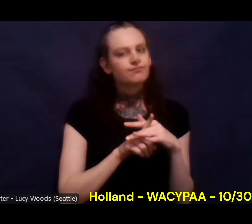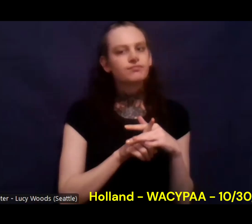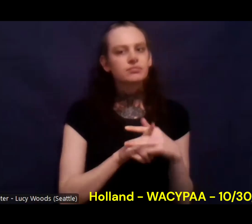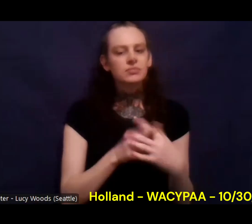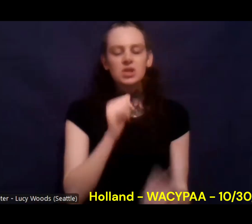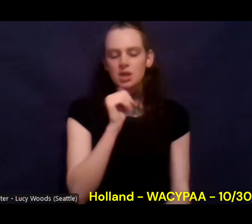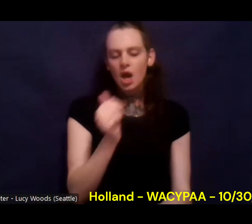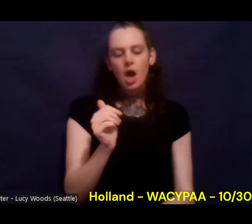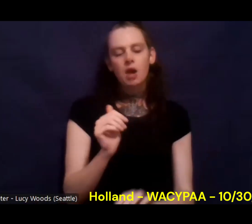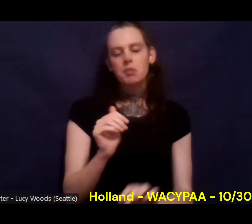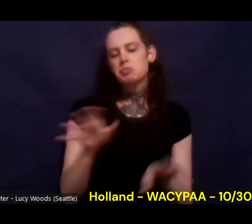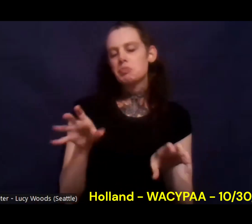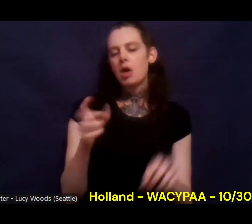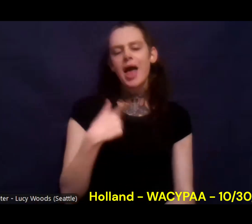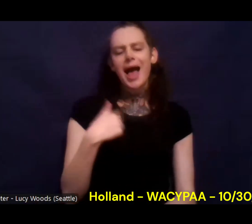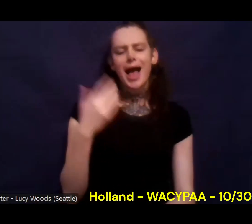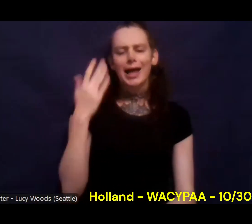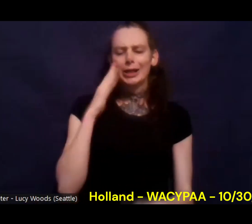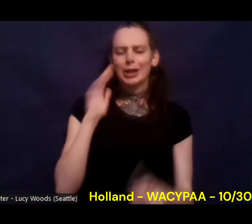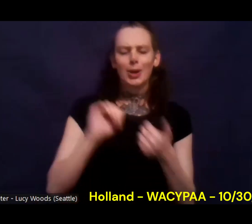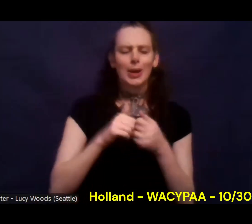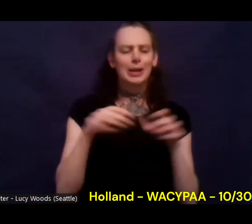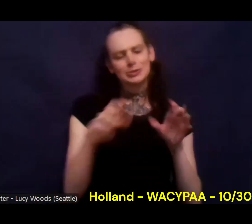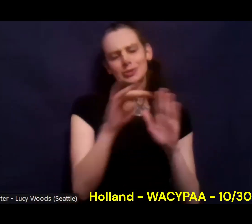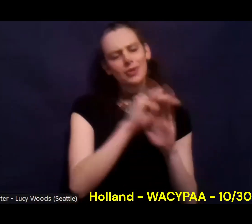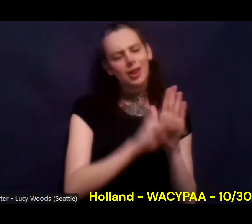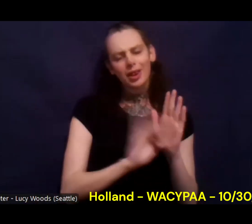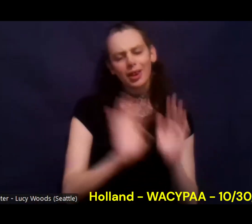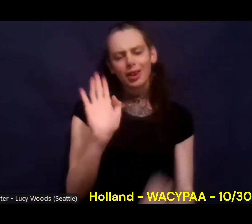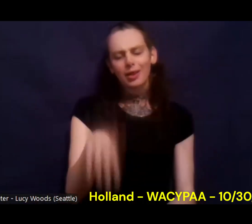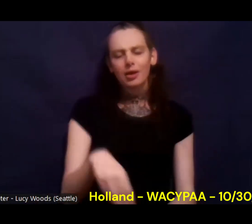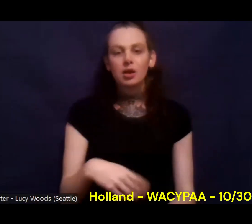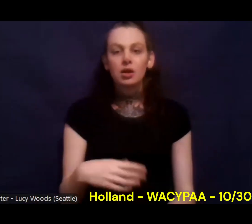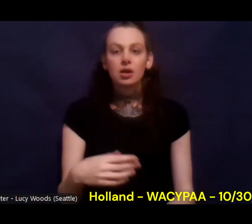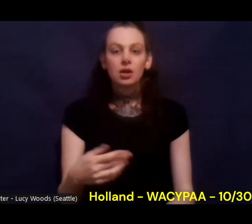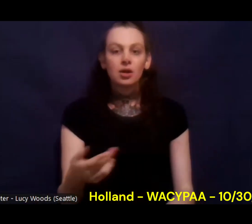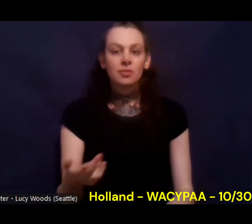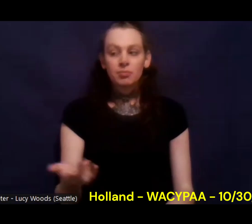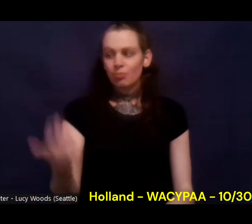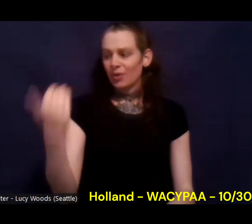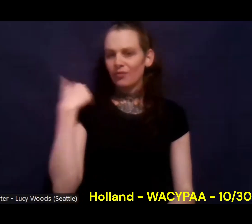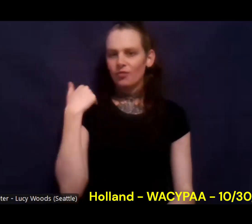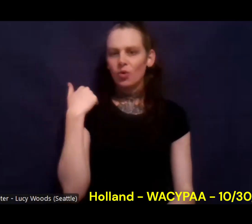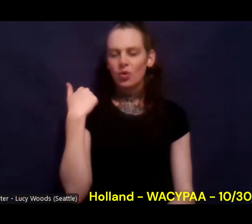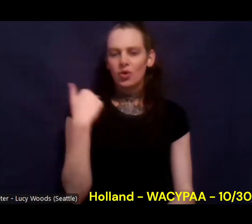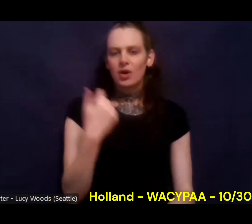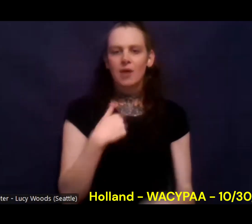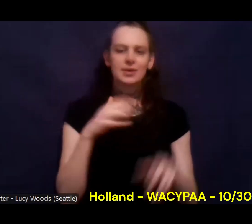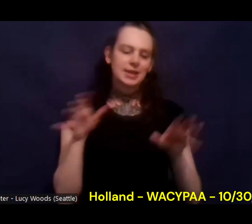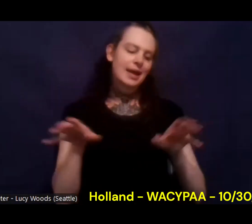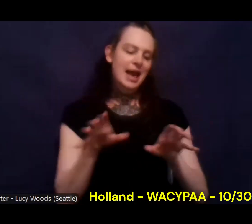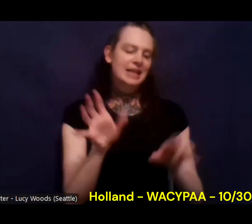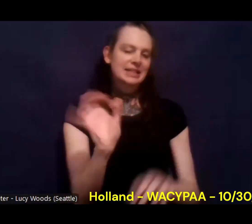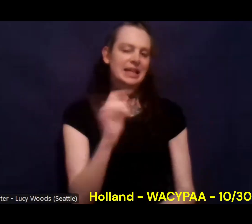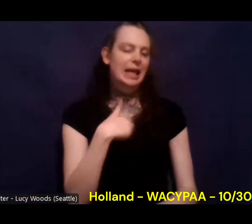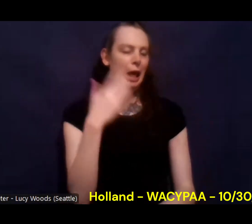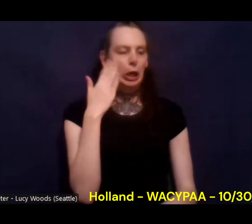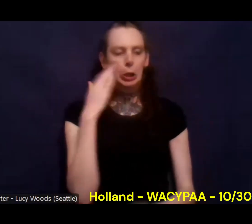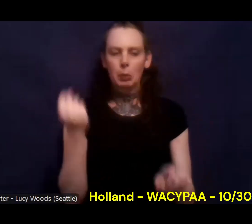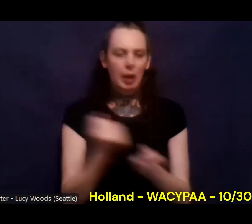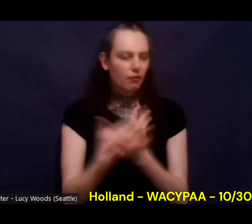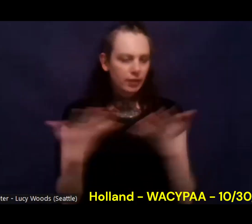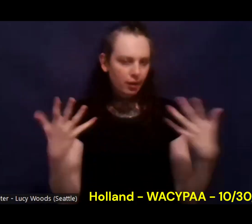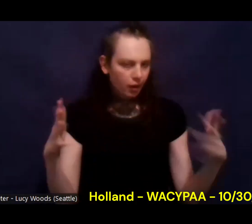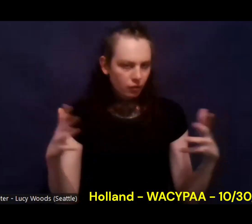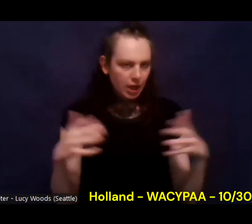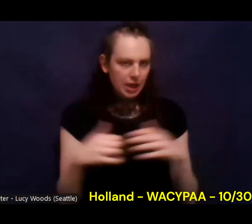how to do step work. Like all that time beforehand, I was like redoing the steps, but I was acting like I knew everything already. So what was I